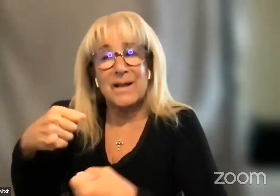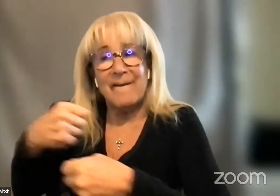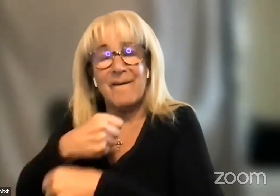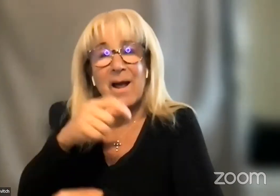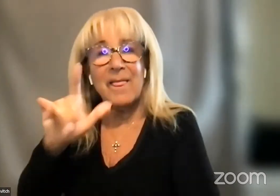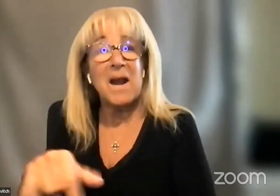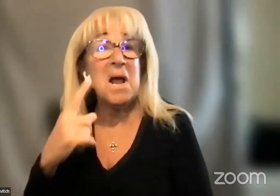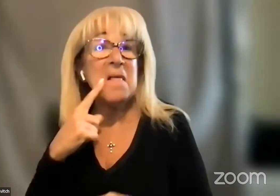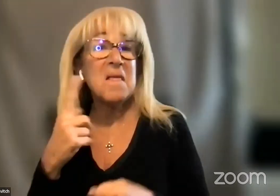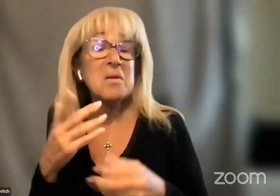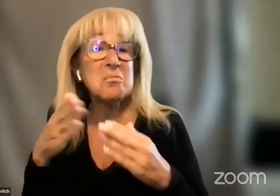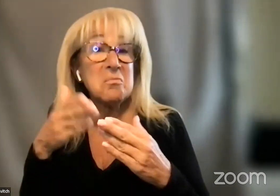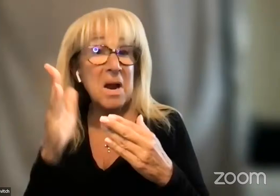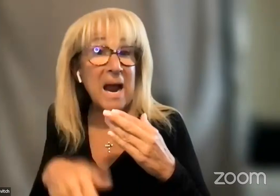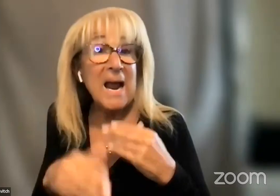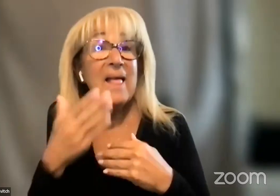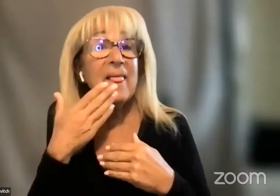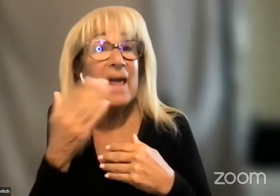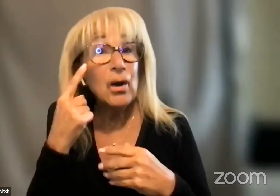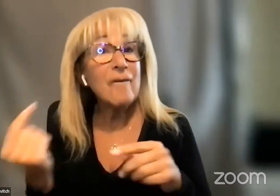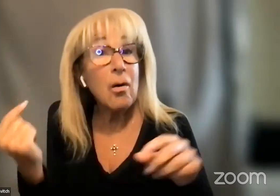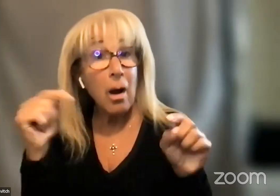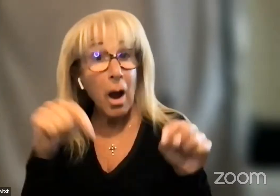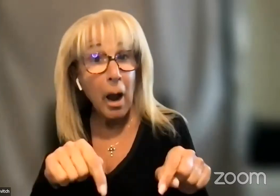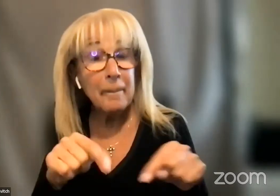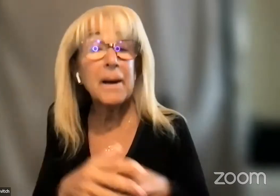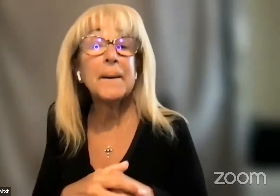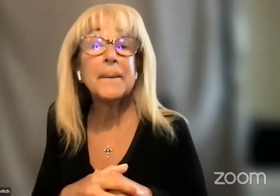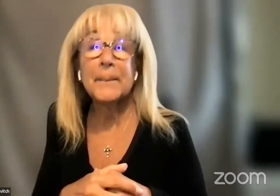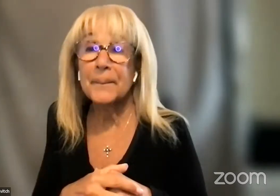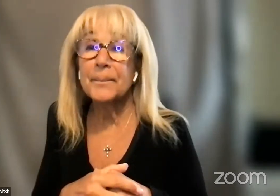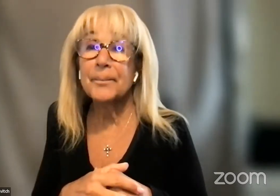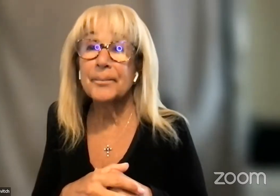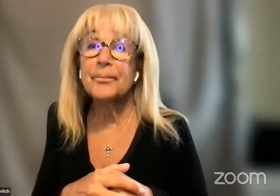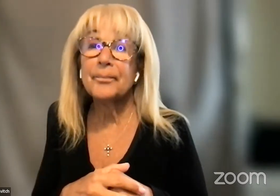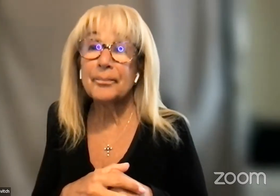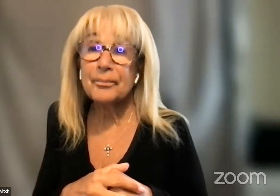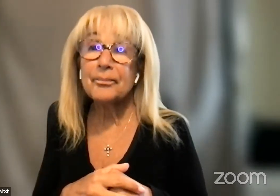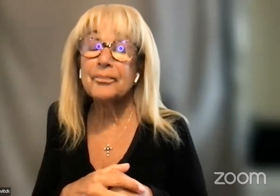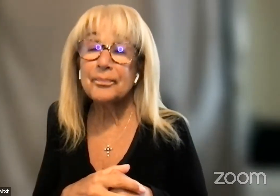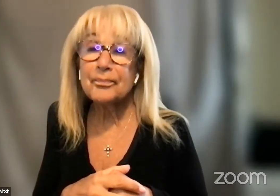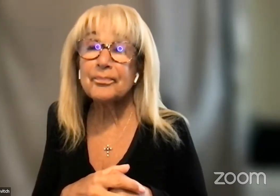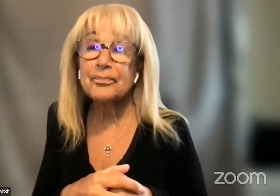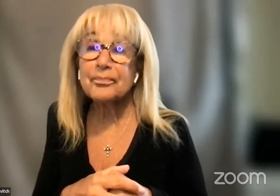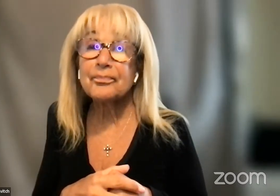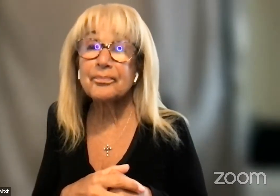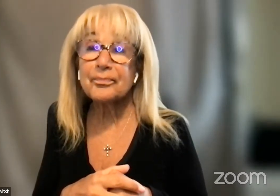cut it off there. Thank you guys for coming out. Much we'd love to talk to you about.